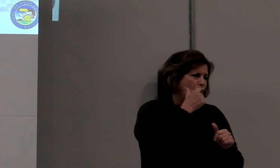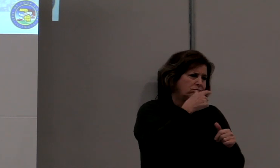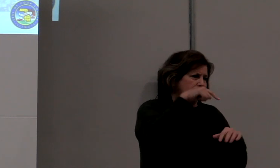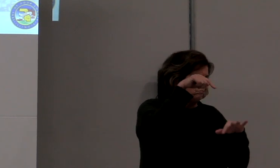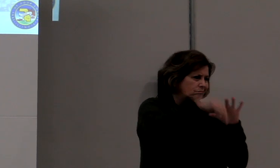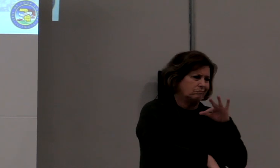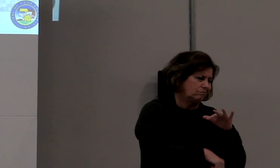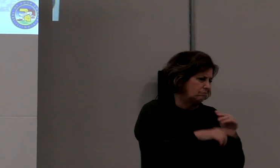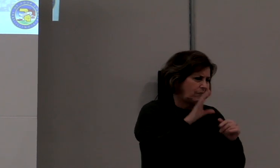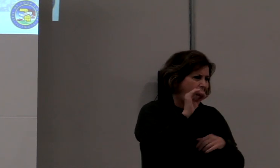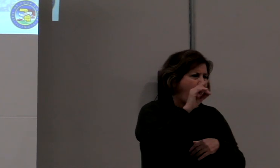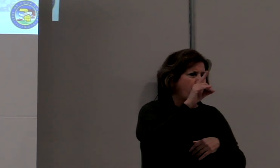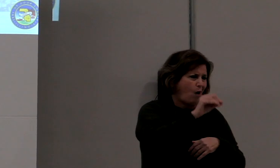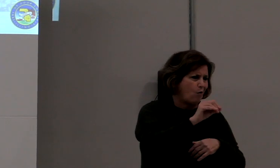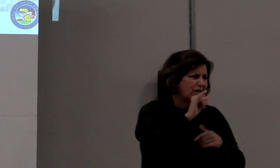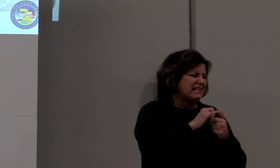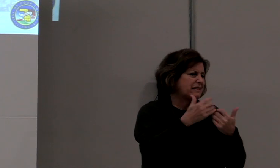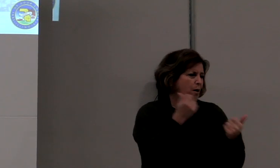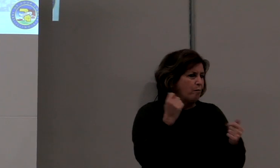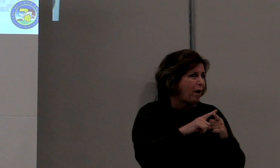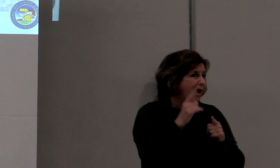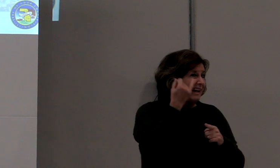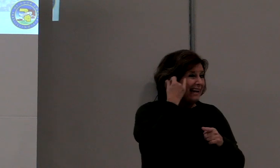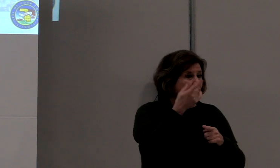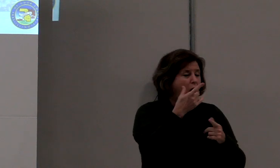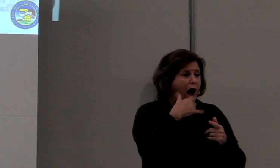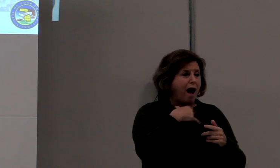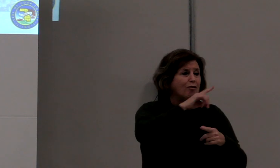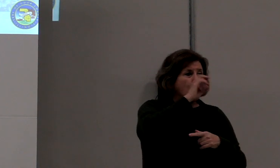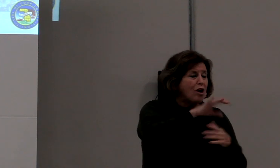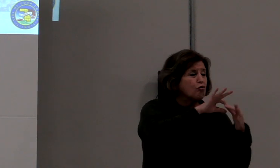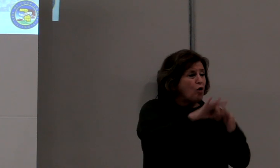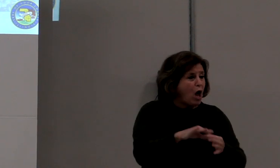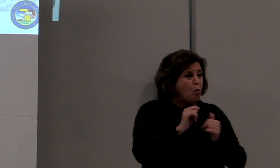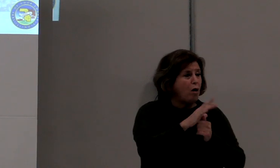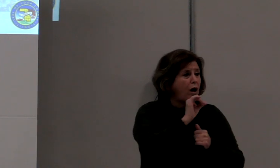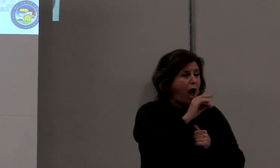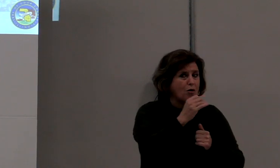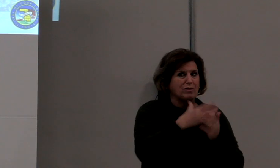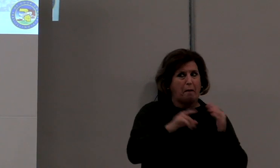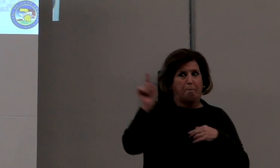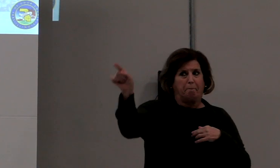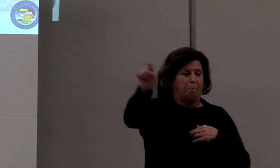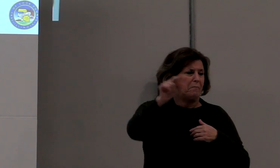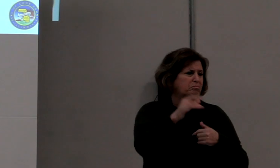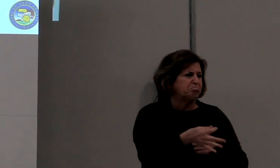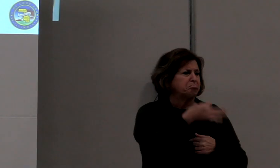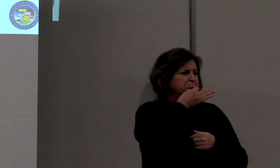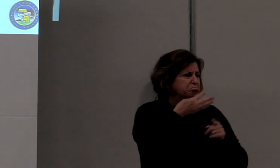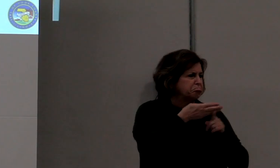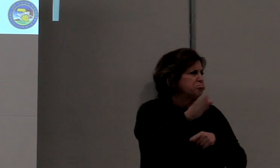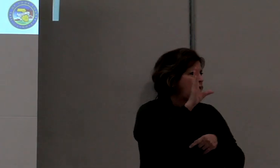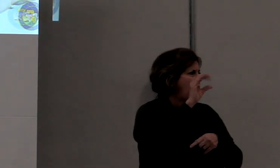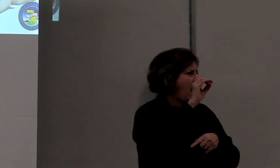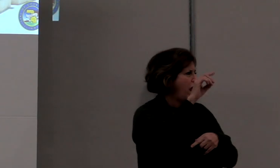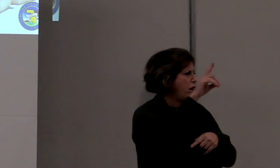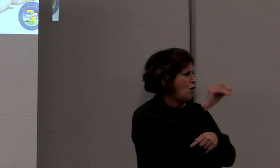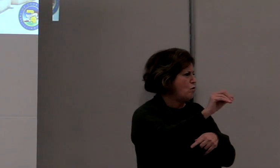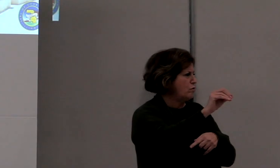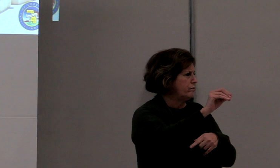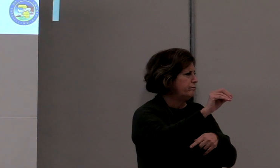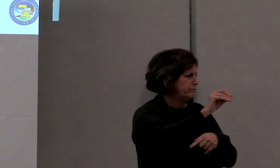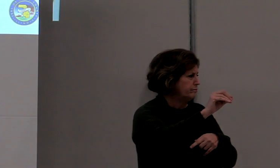into the details of it, but just let you know if you have some questions on that, we have professionals here to help you. I'm going to run through a